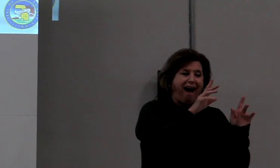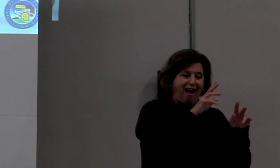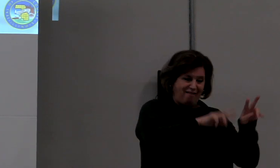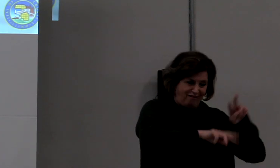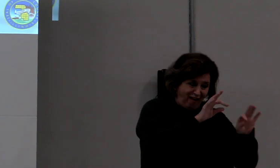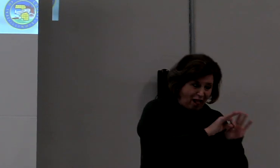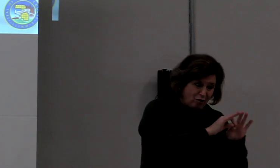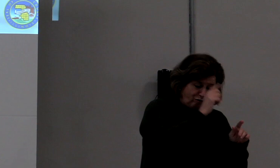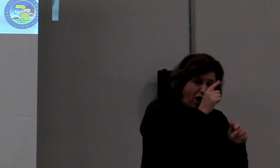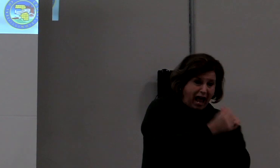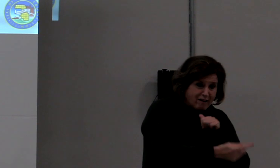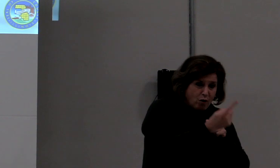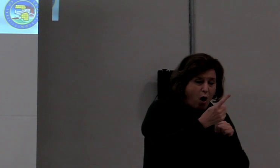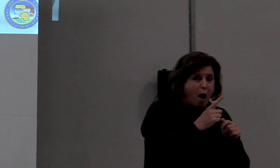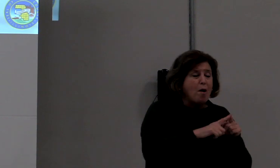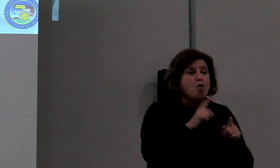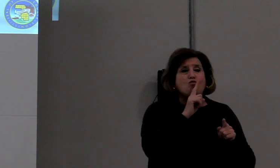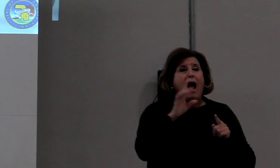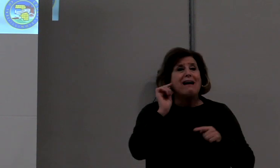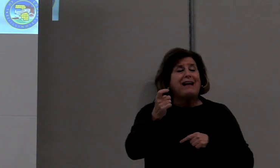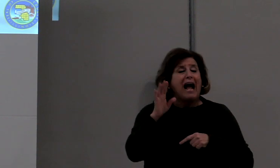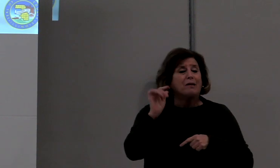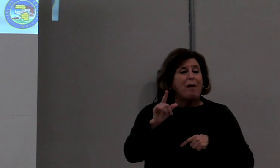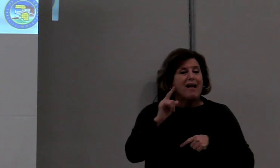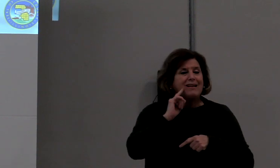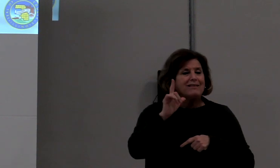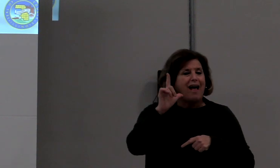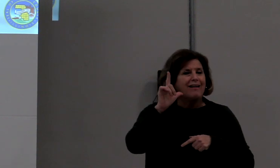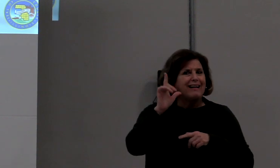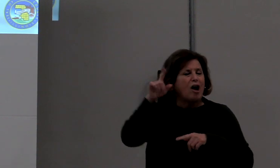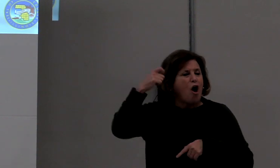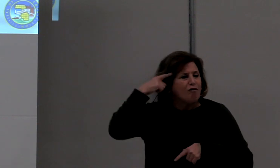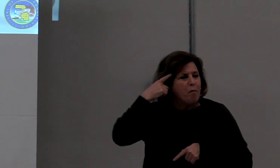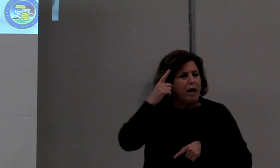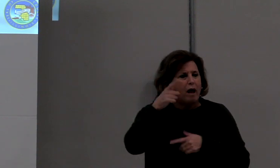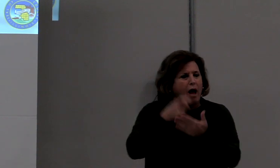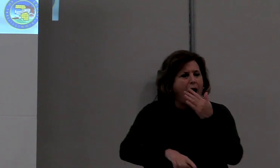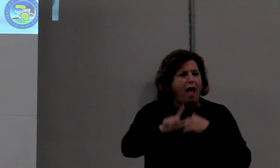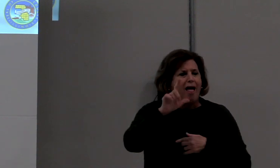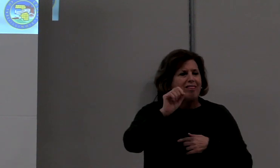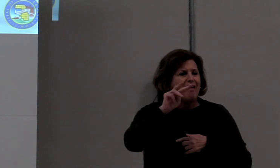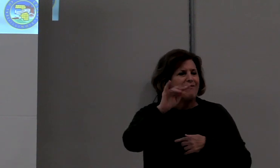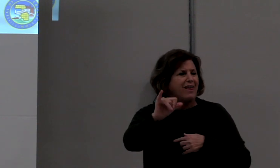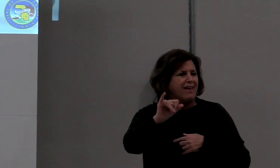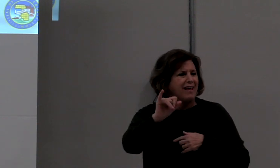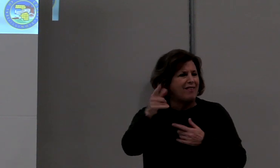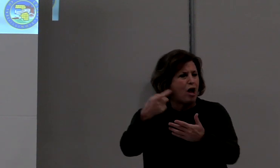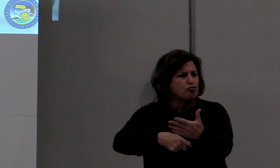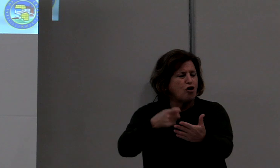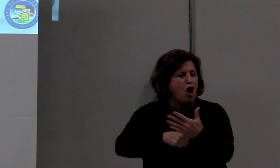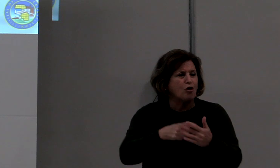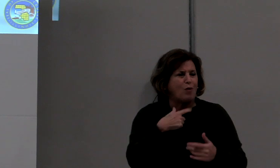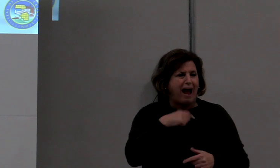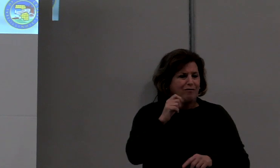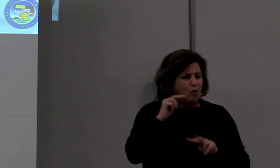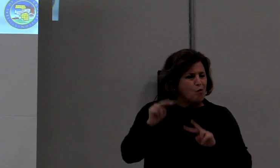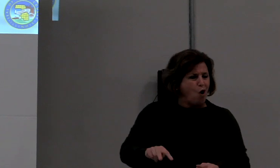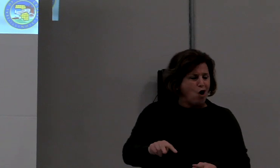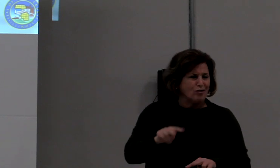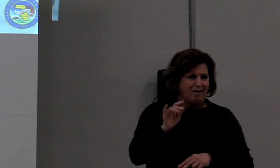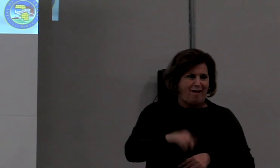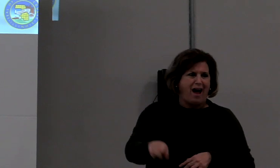for everybody. What's driving your tax bill is the levies from local governments. So that's what we need to be careful of